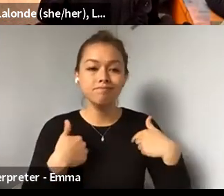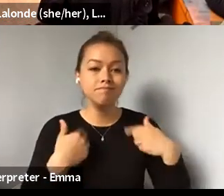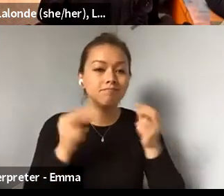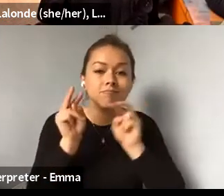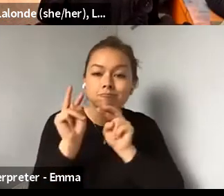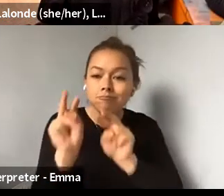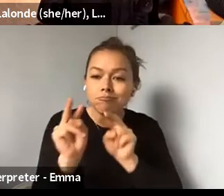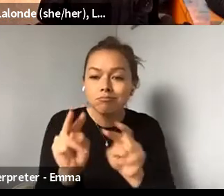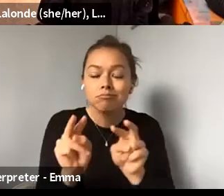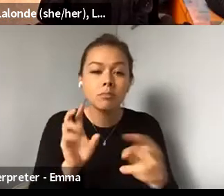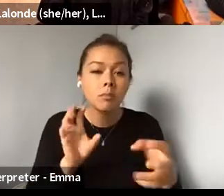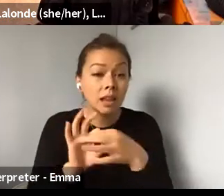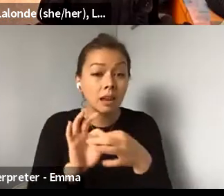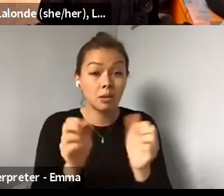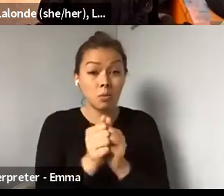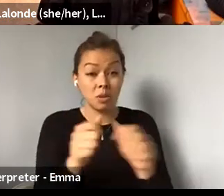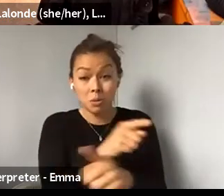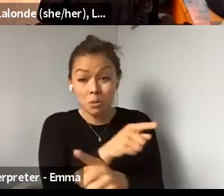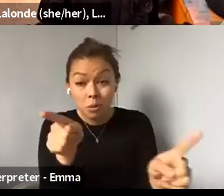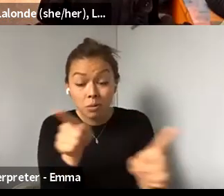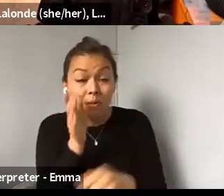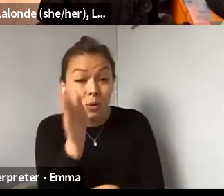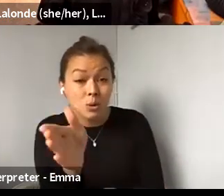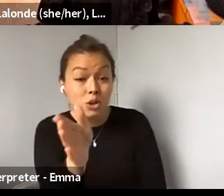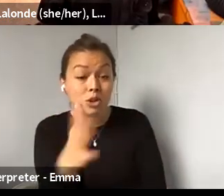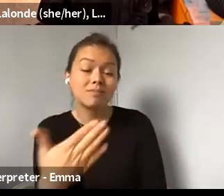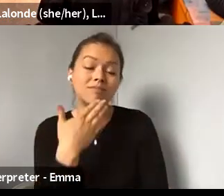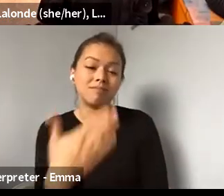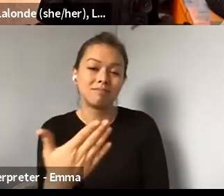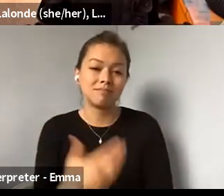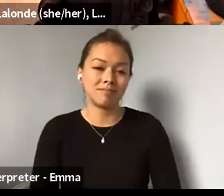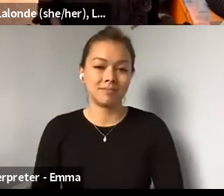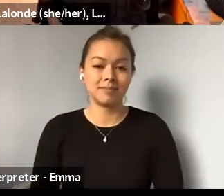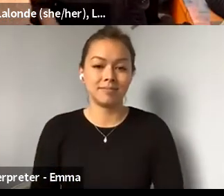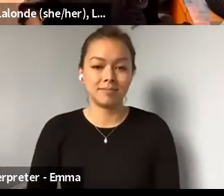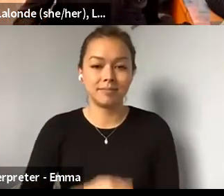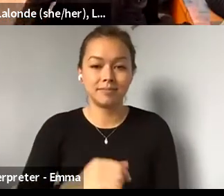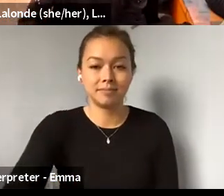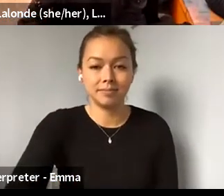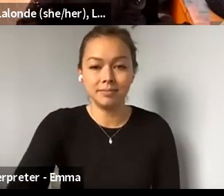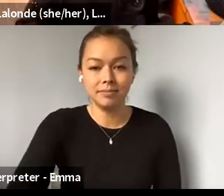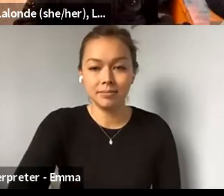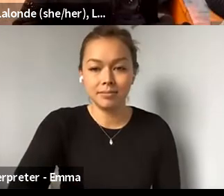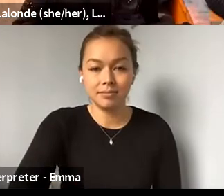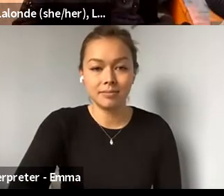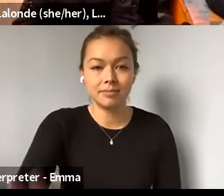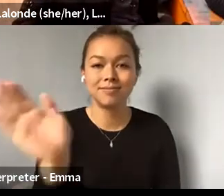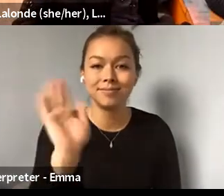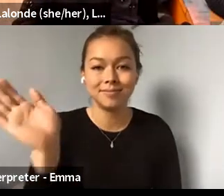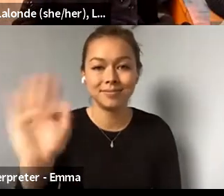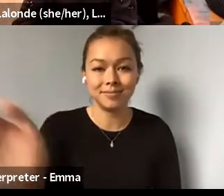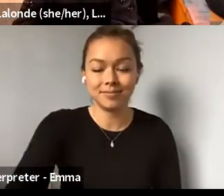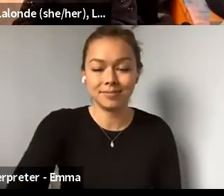with all of you in the future. Bye.